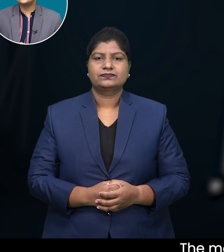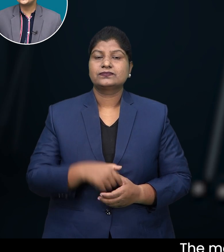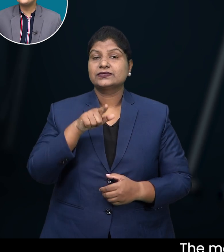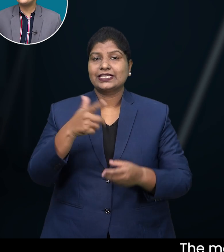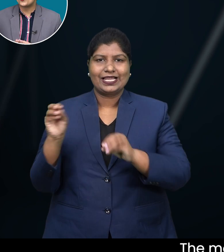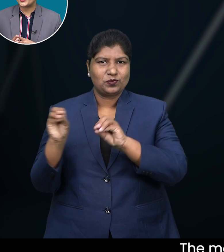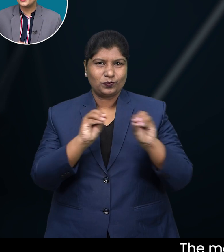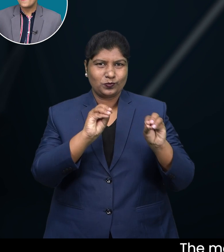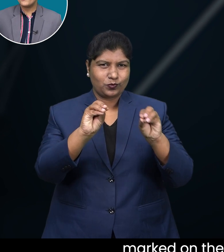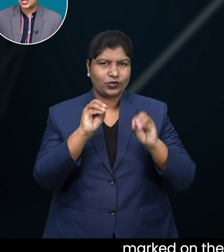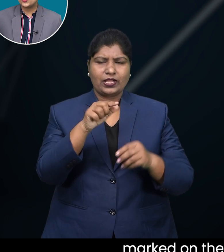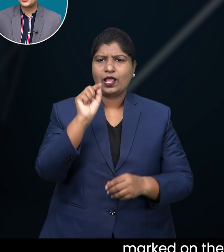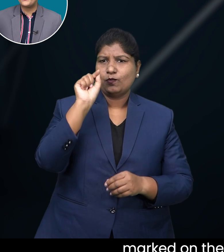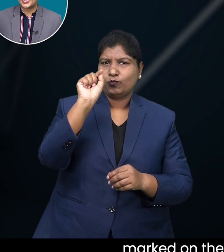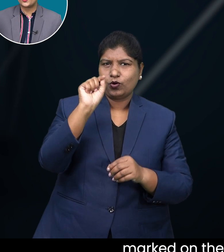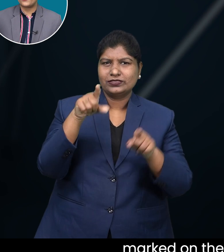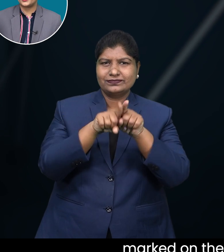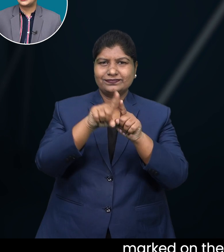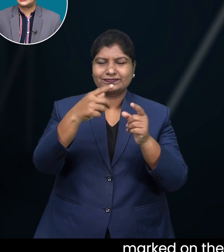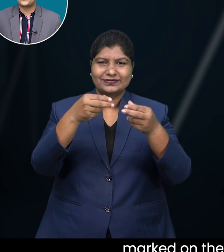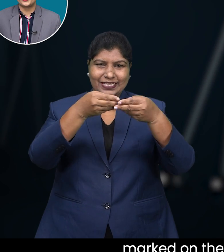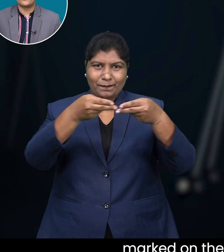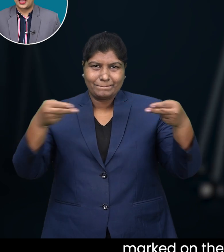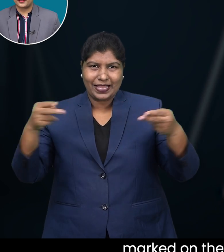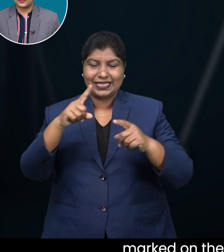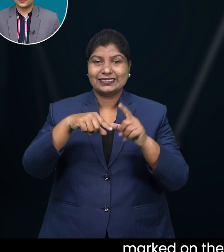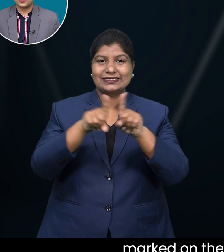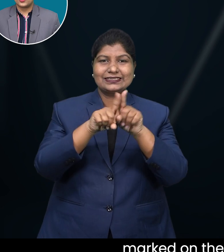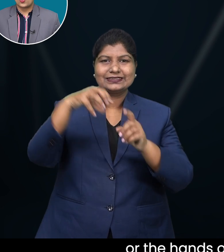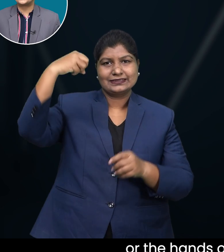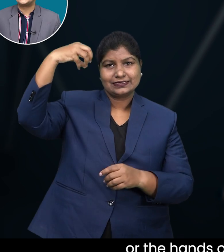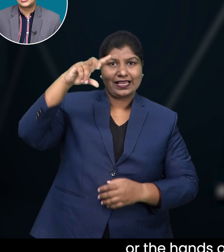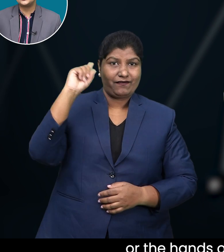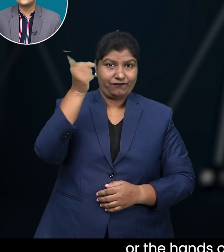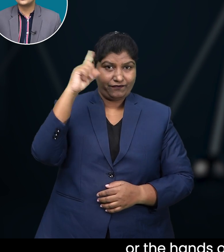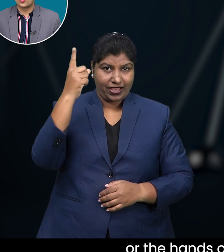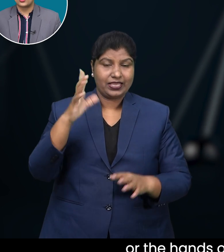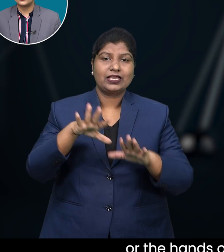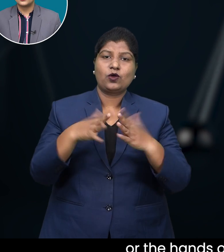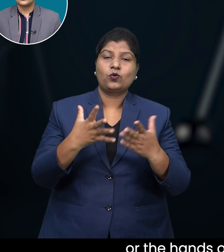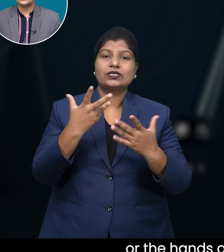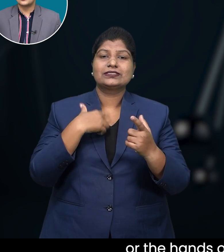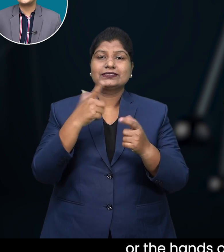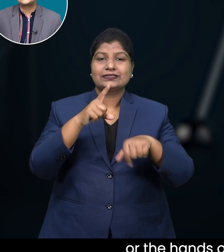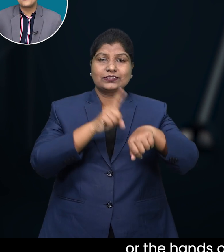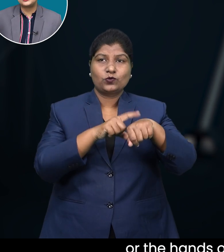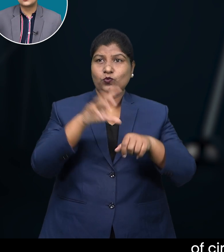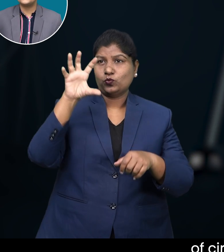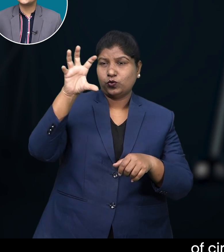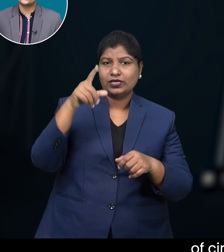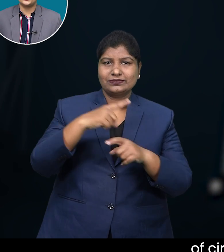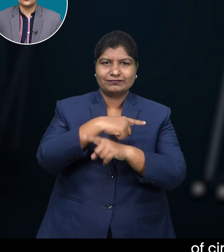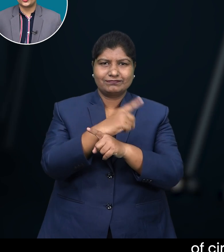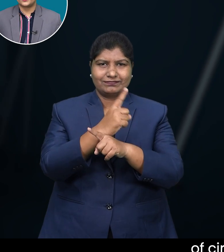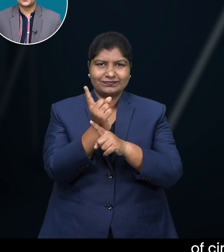The motion of a point marked on the blade of an electric fan or the hands of a clock are examples